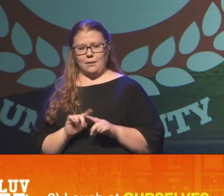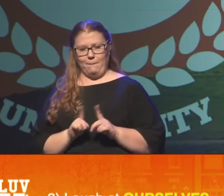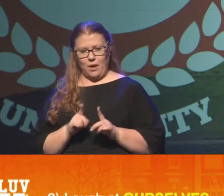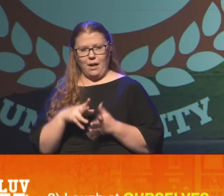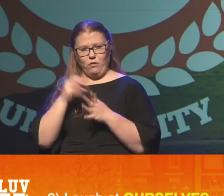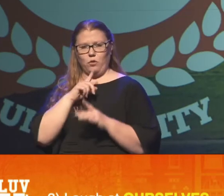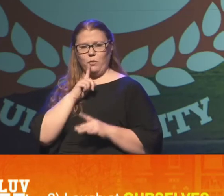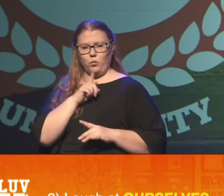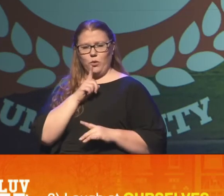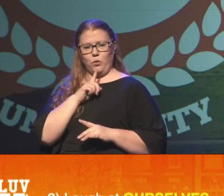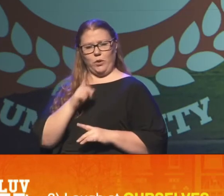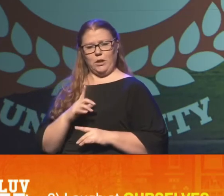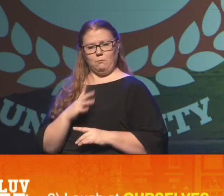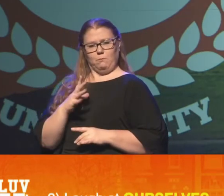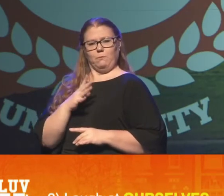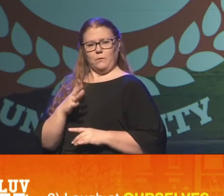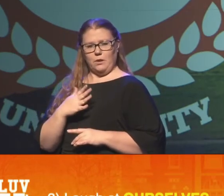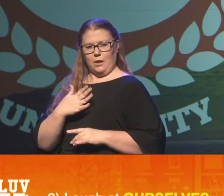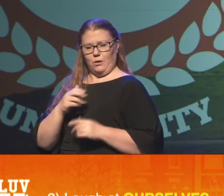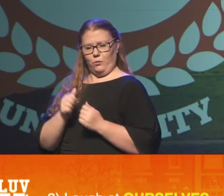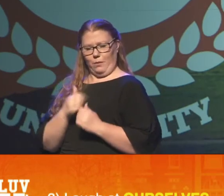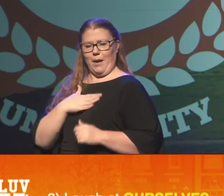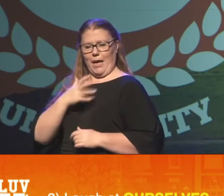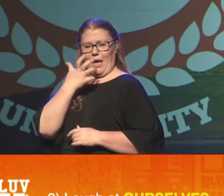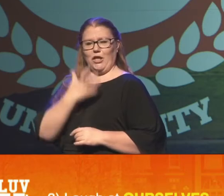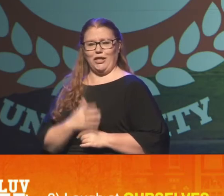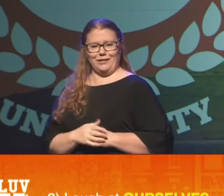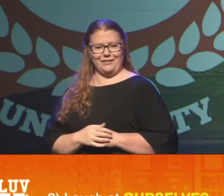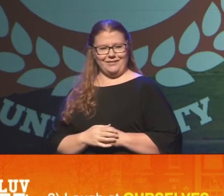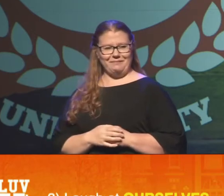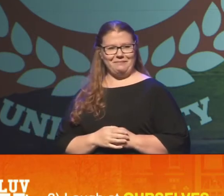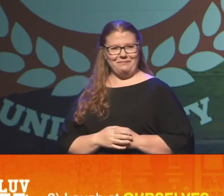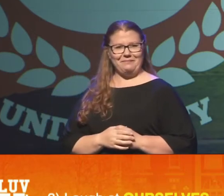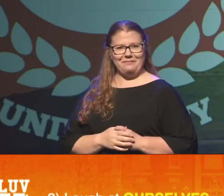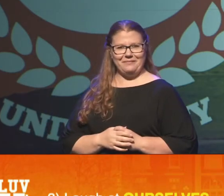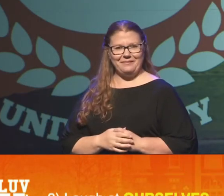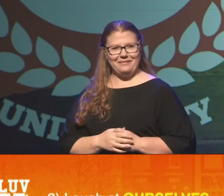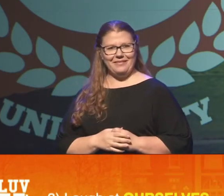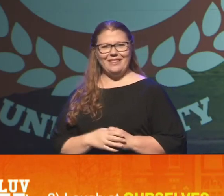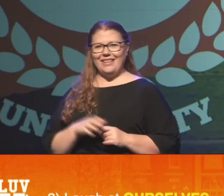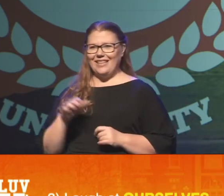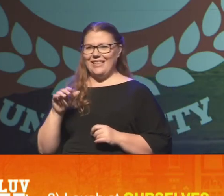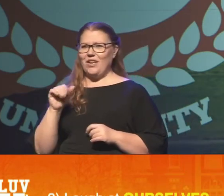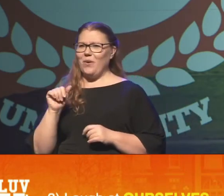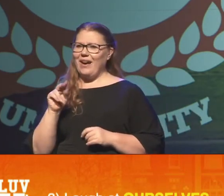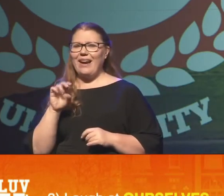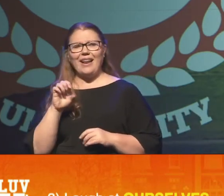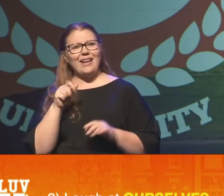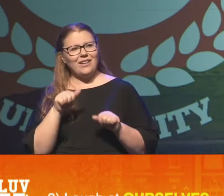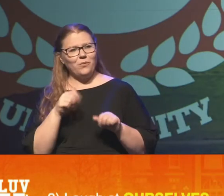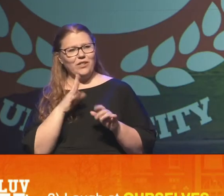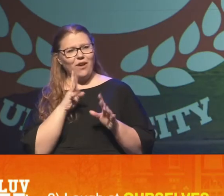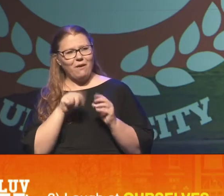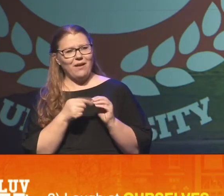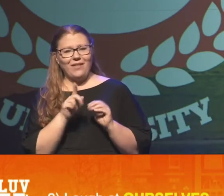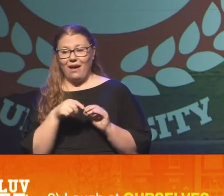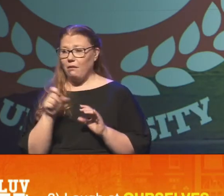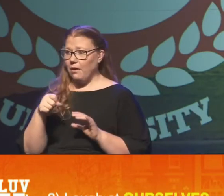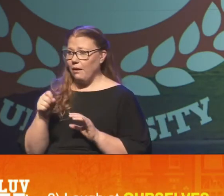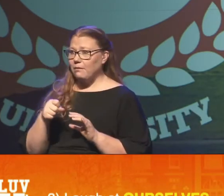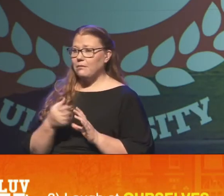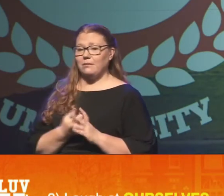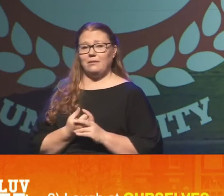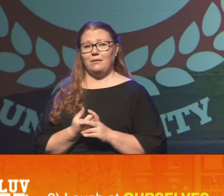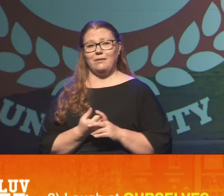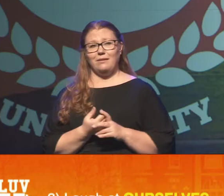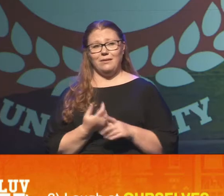be very sophisticated in my anger. And I said, hey, honey, can we talk about this? She goes, yeah. And so